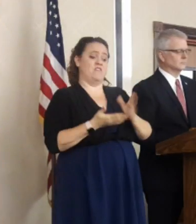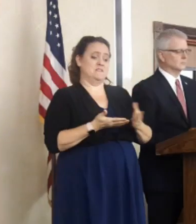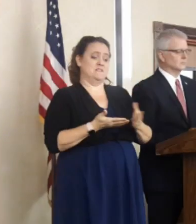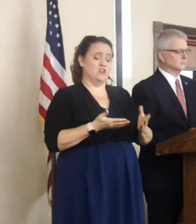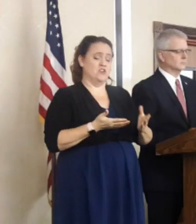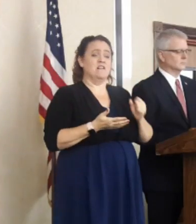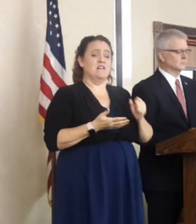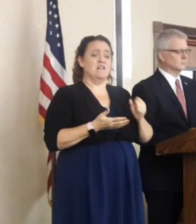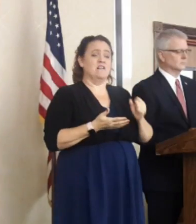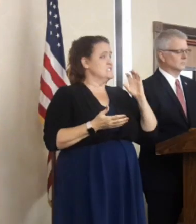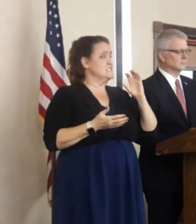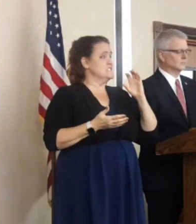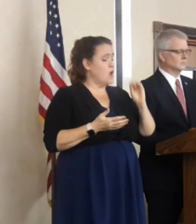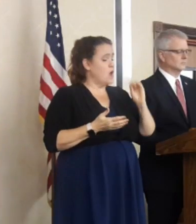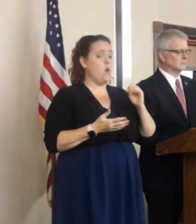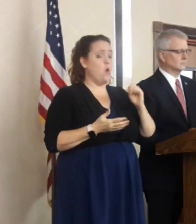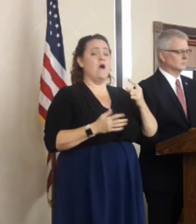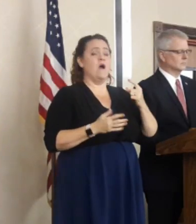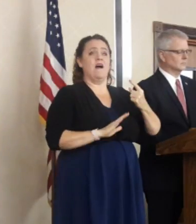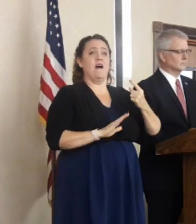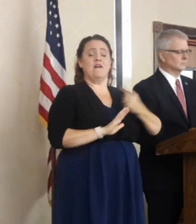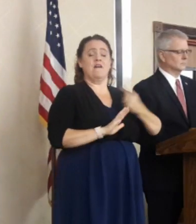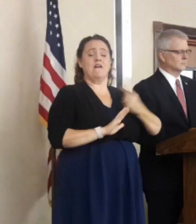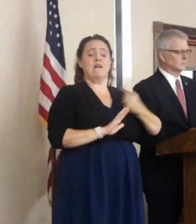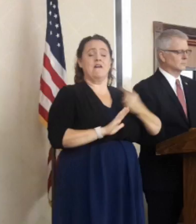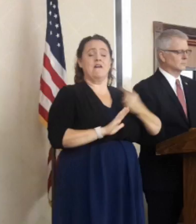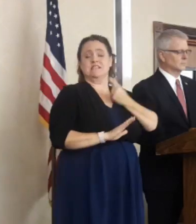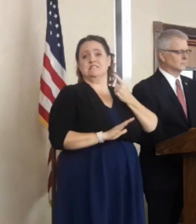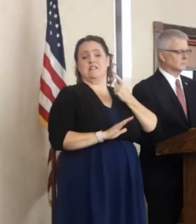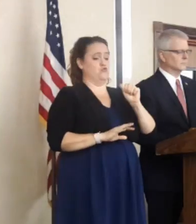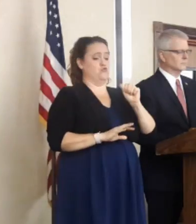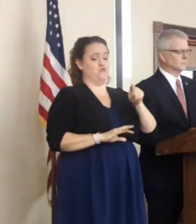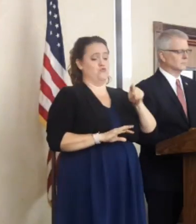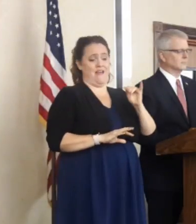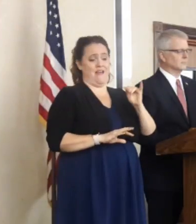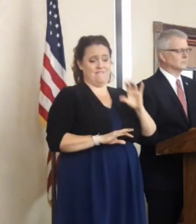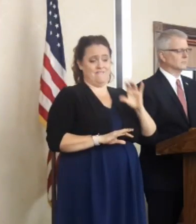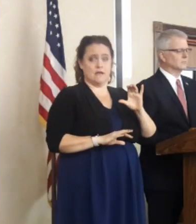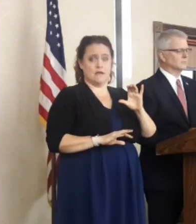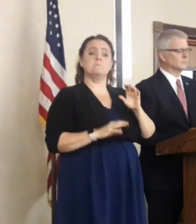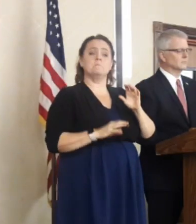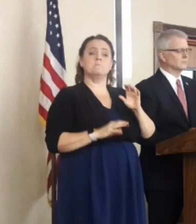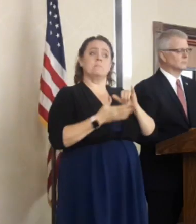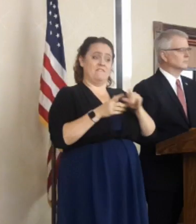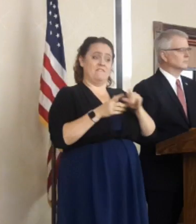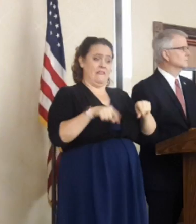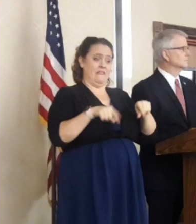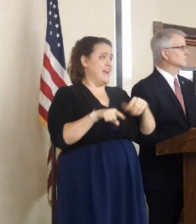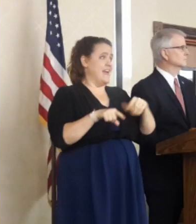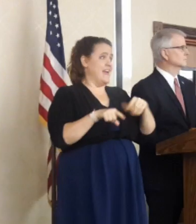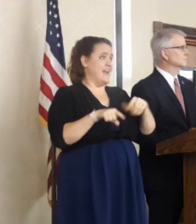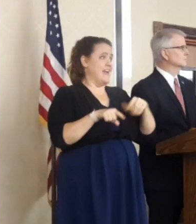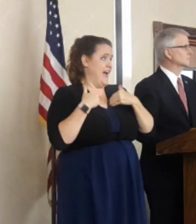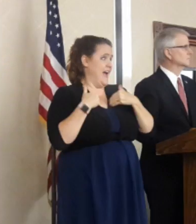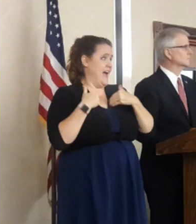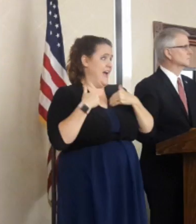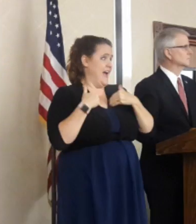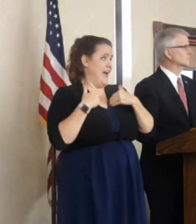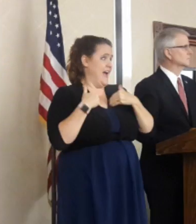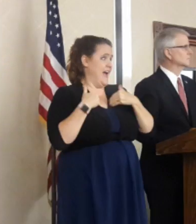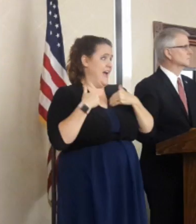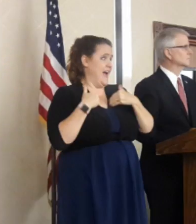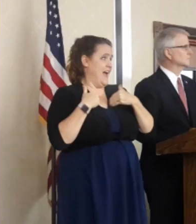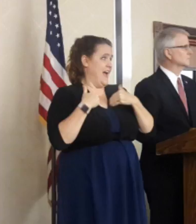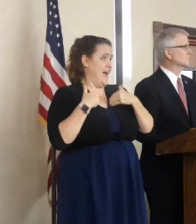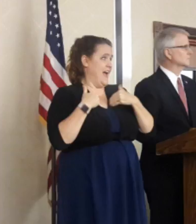so offensively graphic that they actually have what's been referred to as an